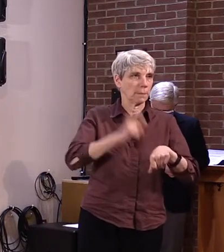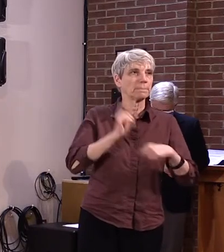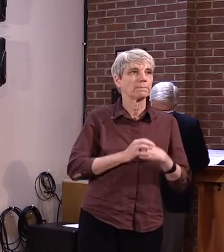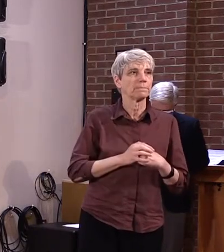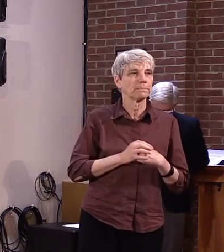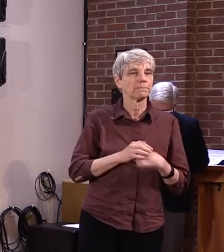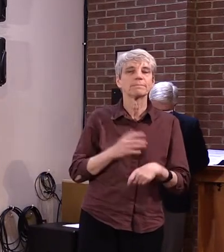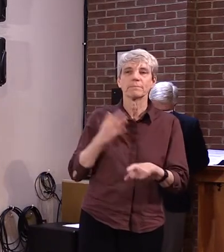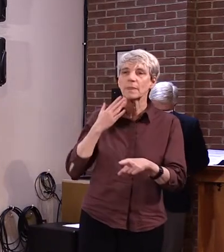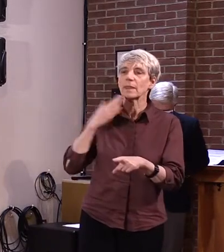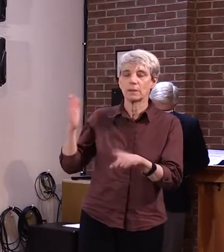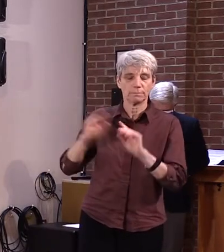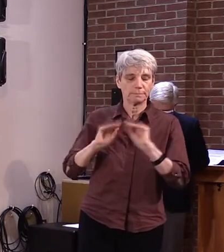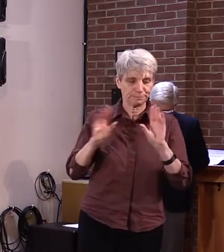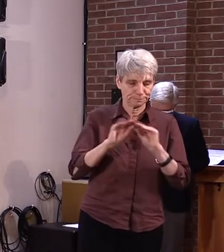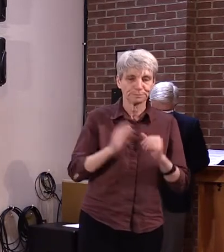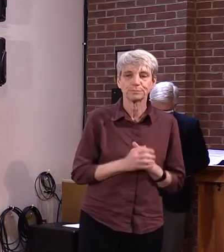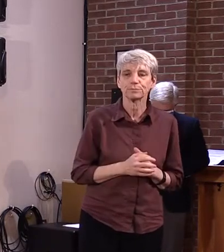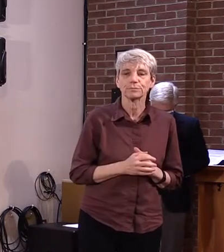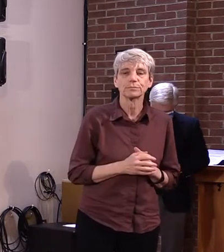All right, thanks for that clarification.